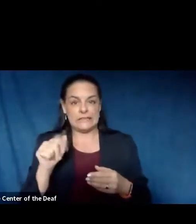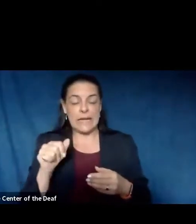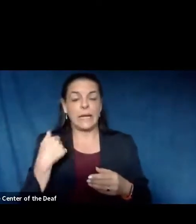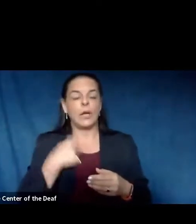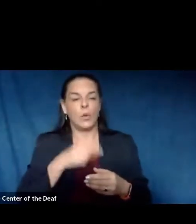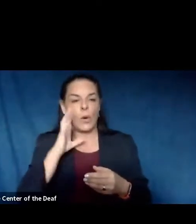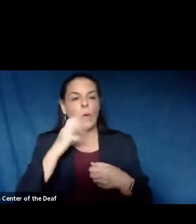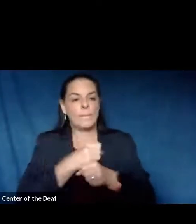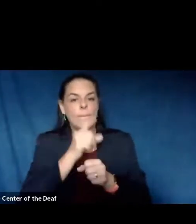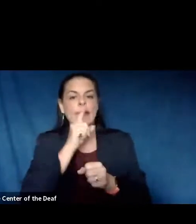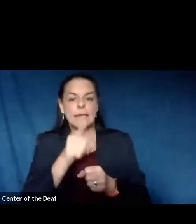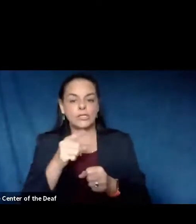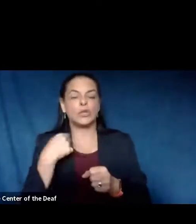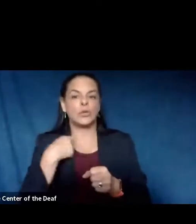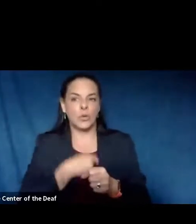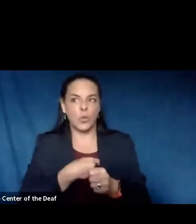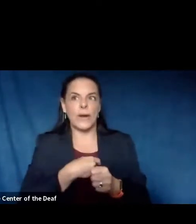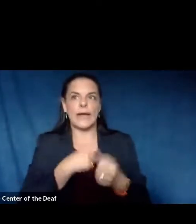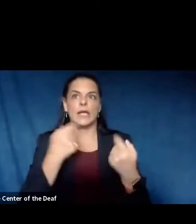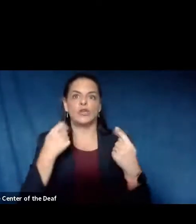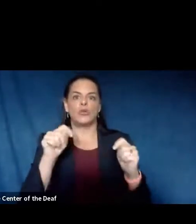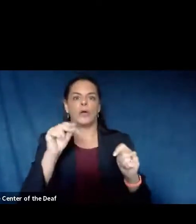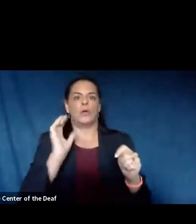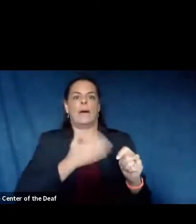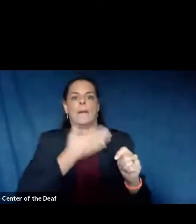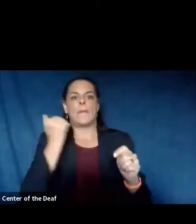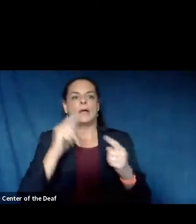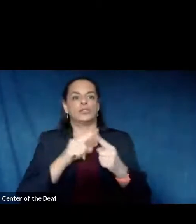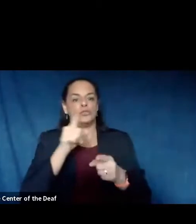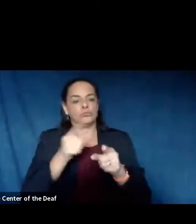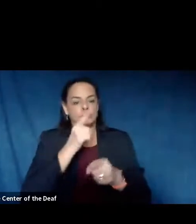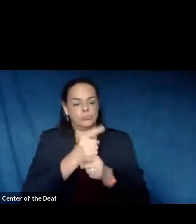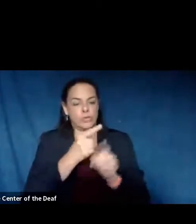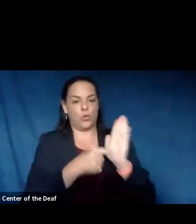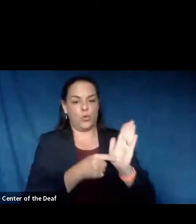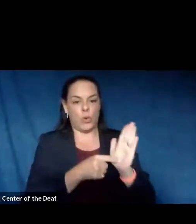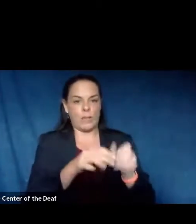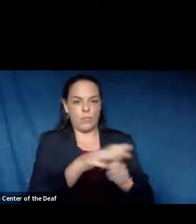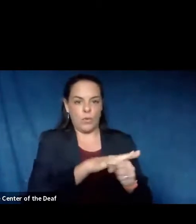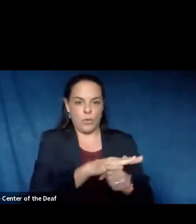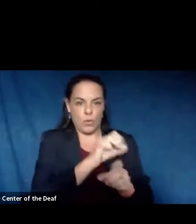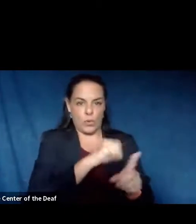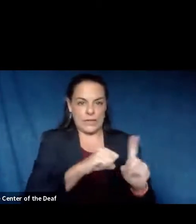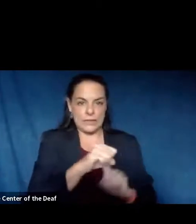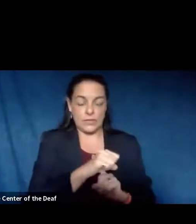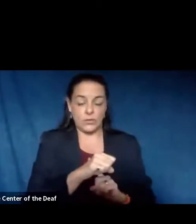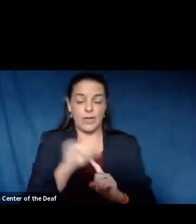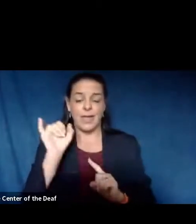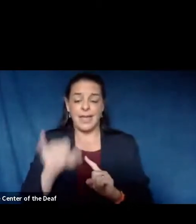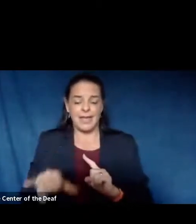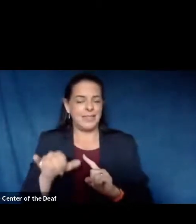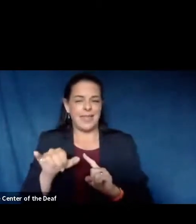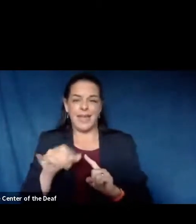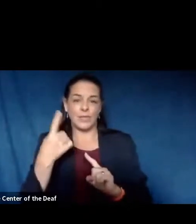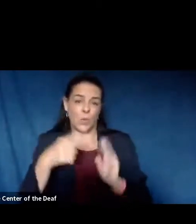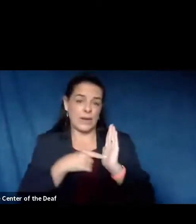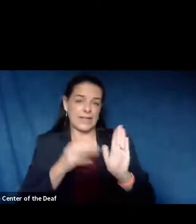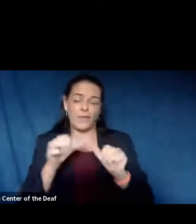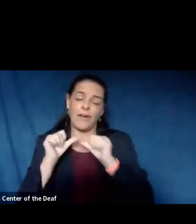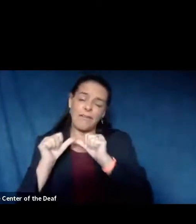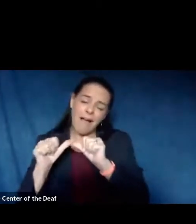most accurately represent the local situation. This was an example of that constant data review and